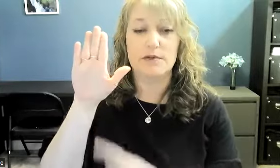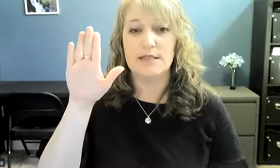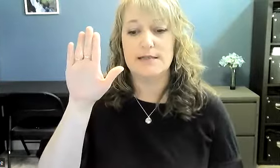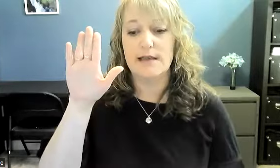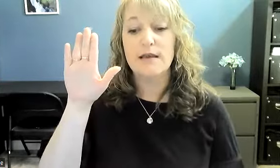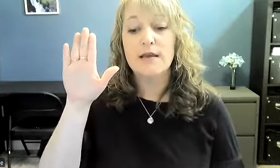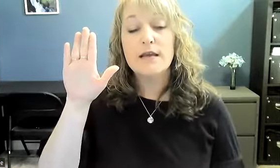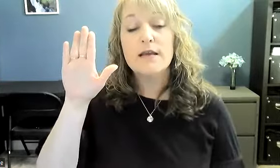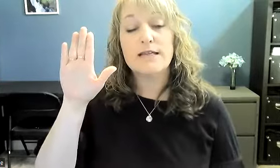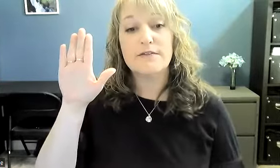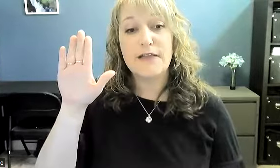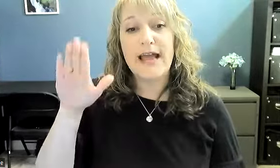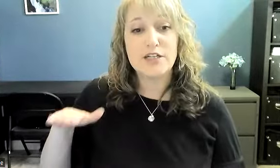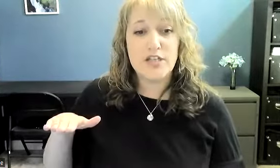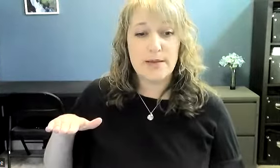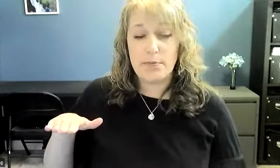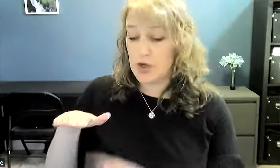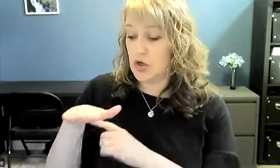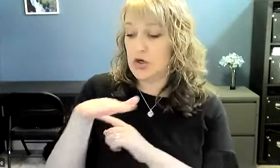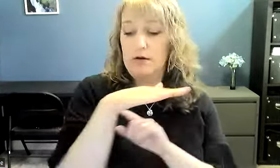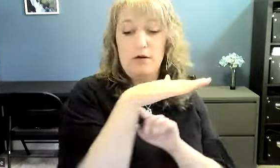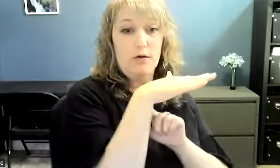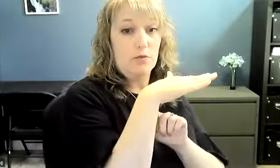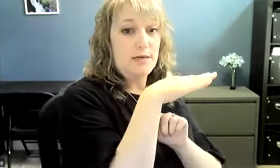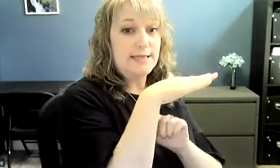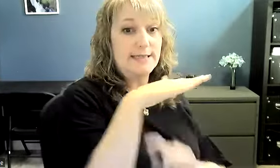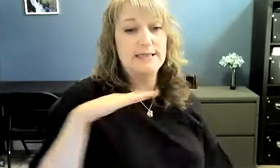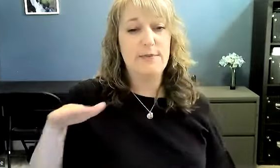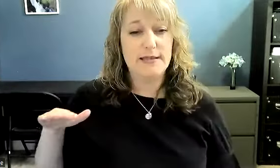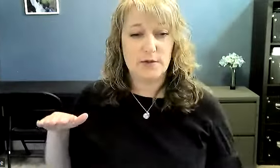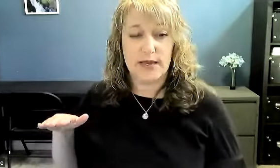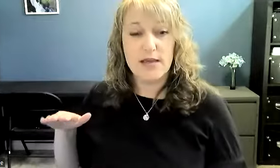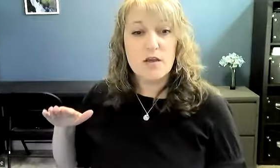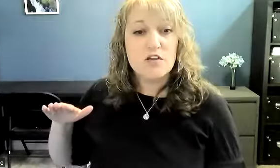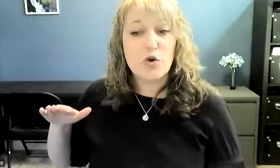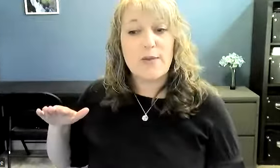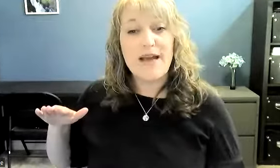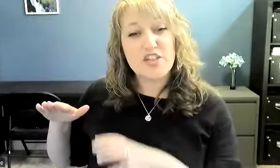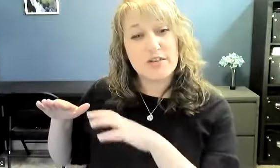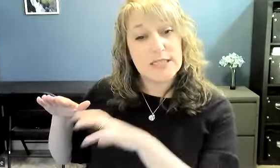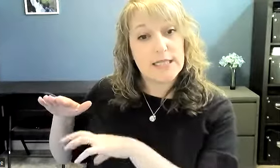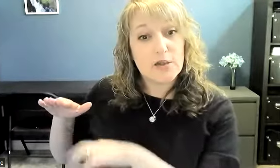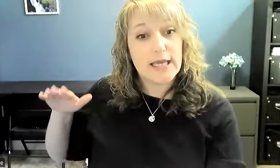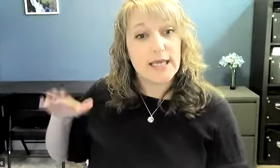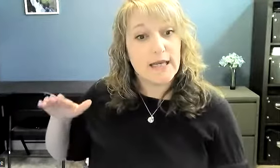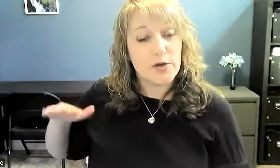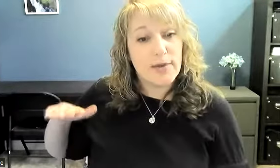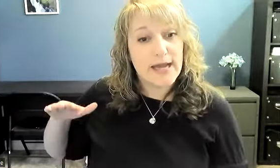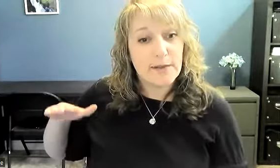going to say. It's a flat hand shape, but your wrist is bent. Okay, so imagine there's a little kid and you're patting him on